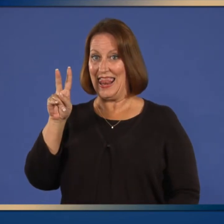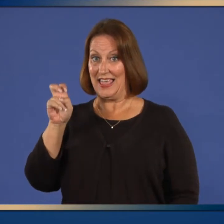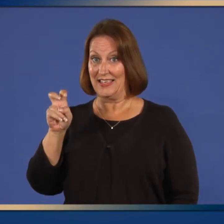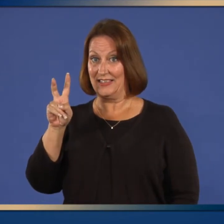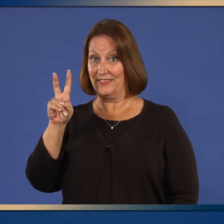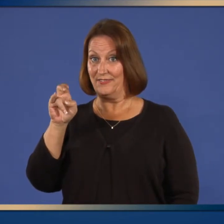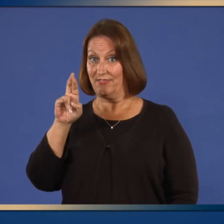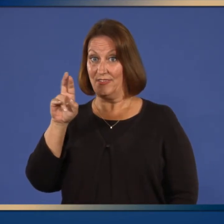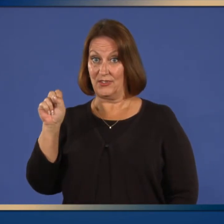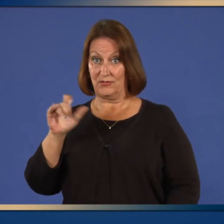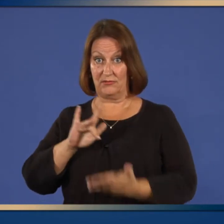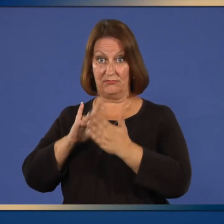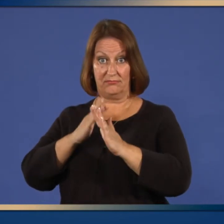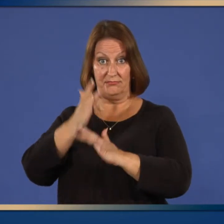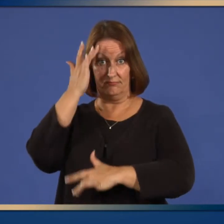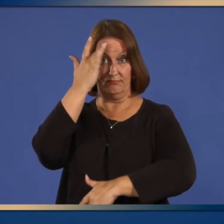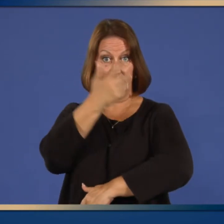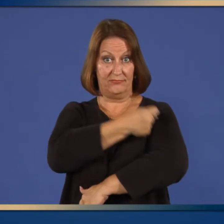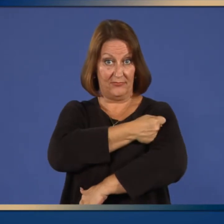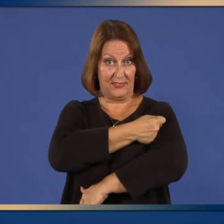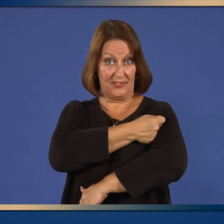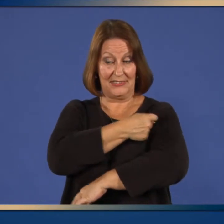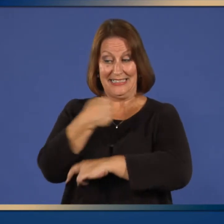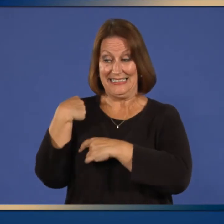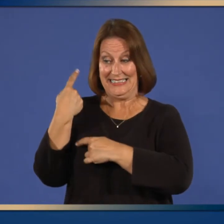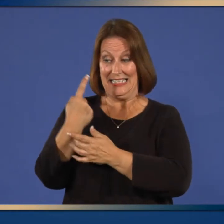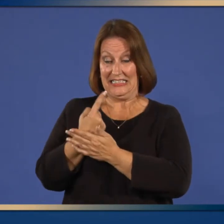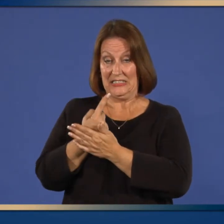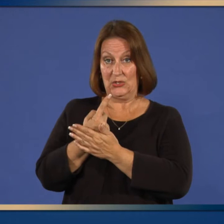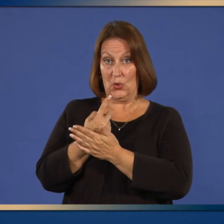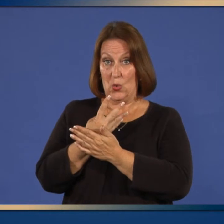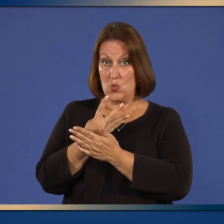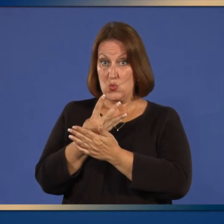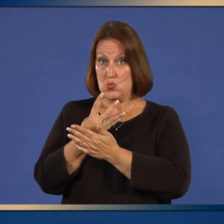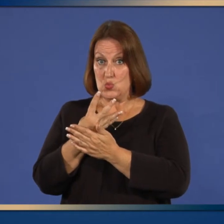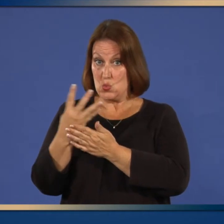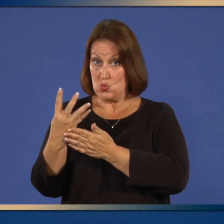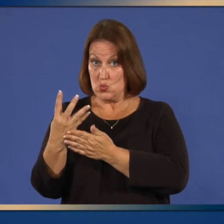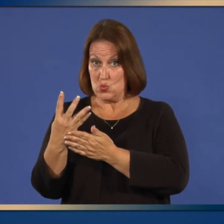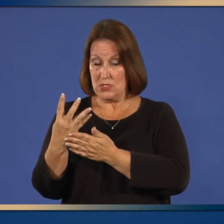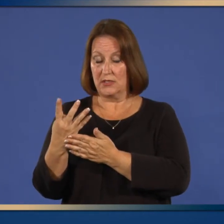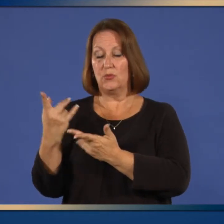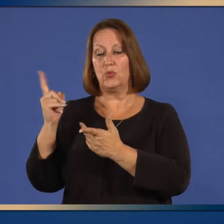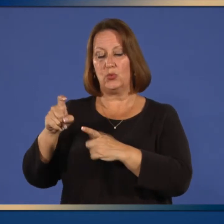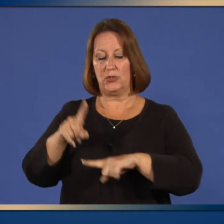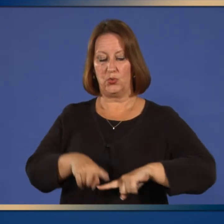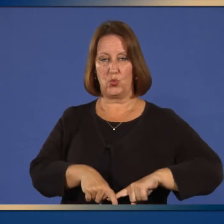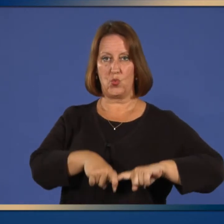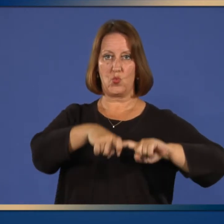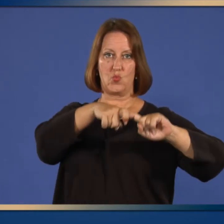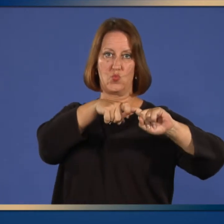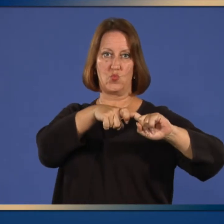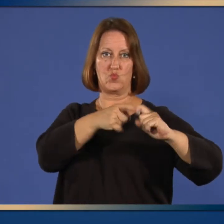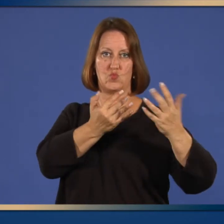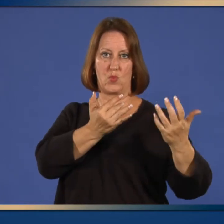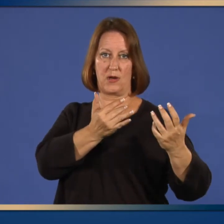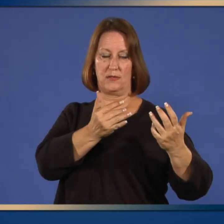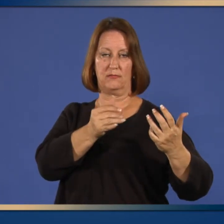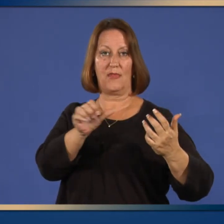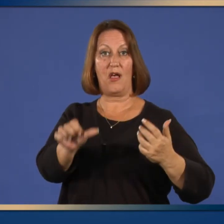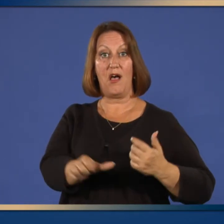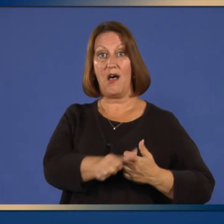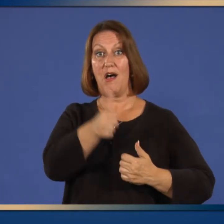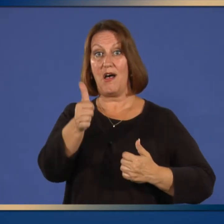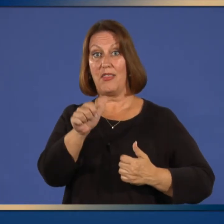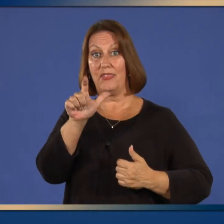or yellow fever, in the past 4 weeks, they should wait 28 days before receiving